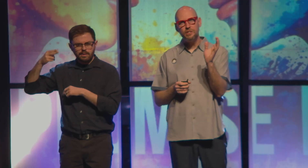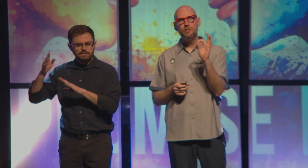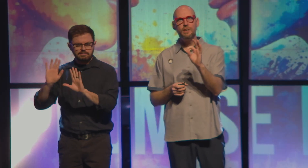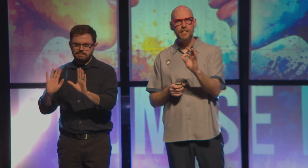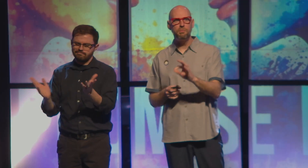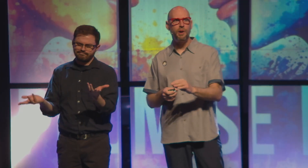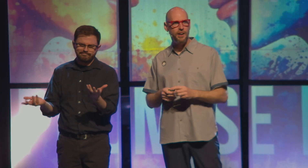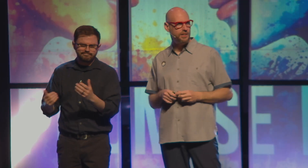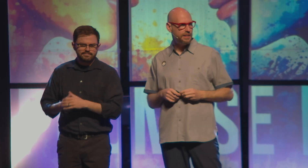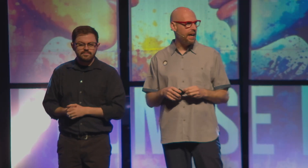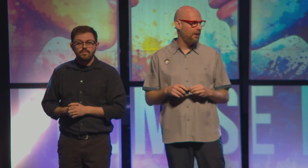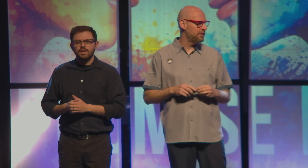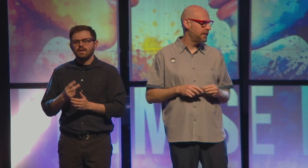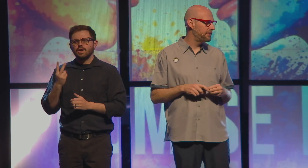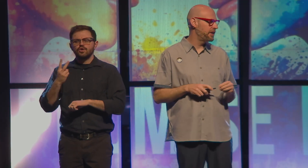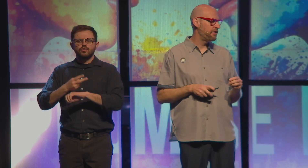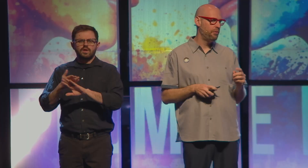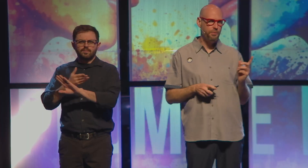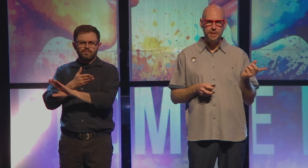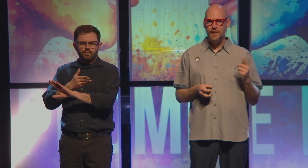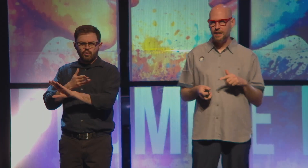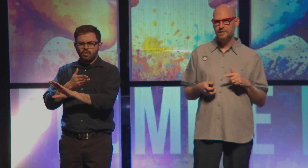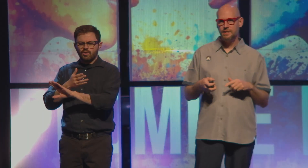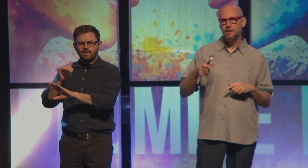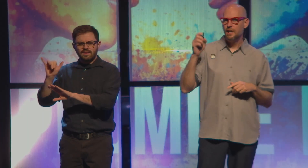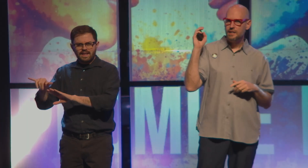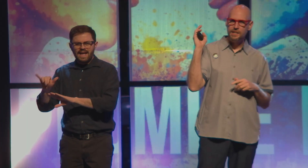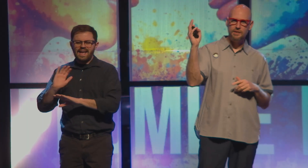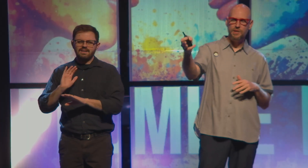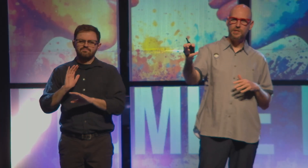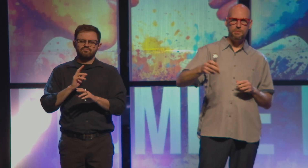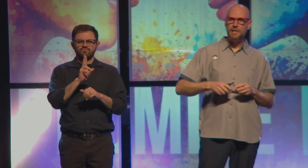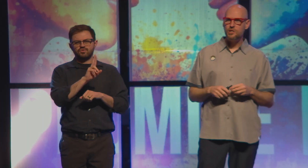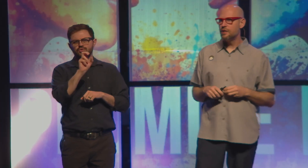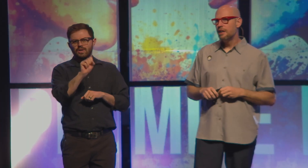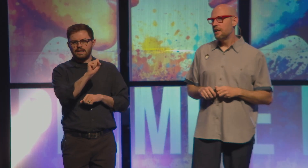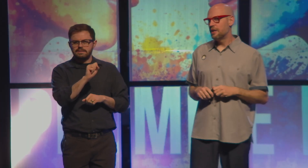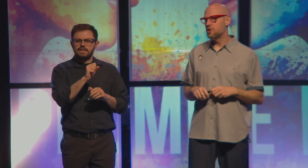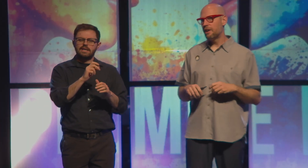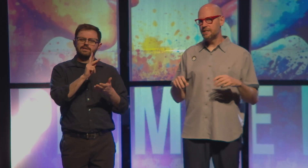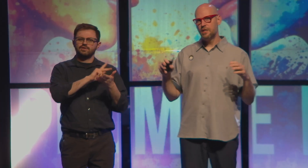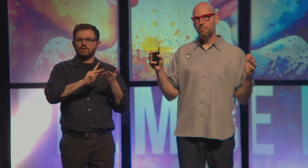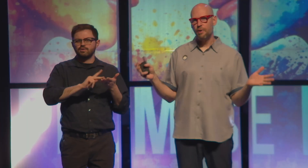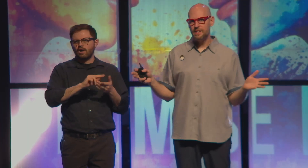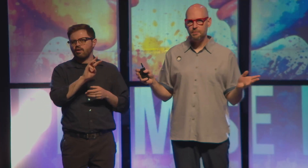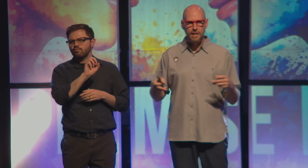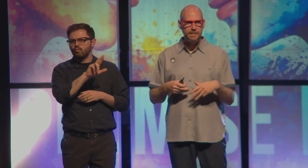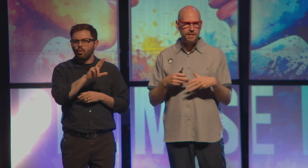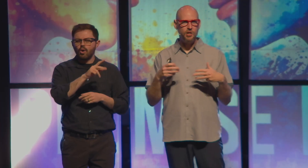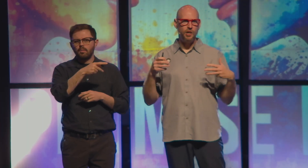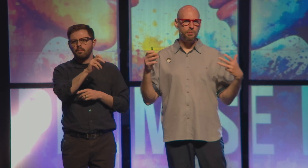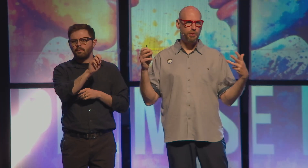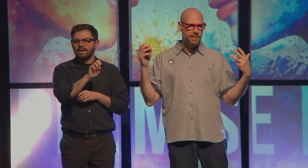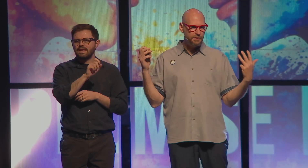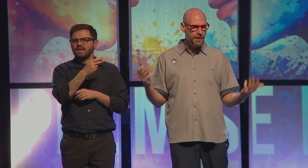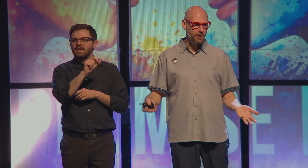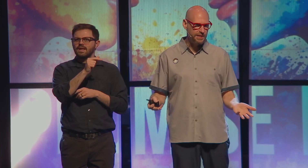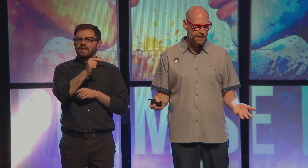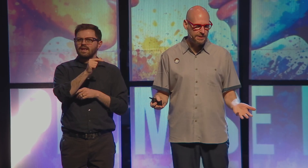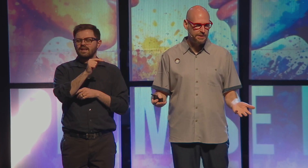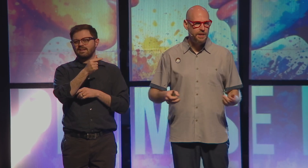I think it was 2 days prior to that, our Secretary of War, Pete Hegseth, in giving a speech, addressed the press and basically called the